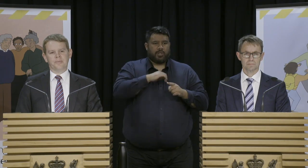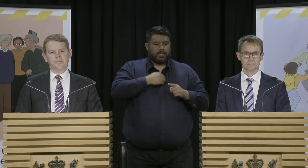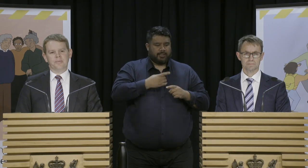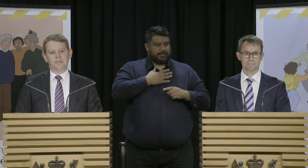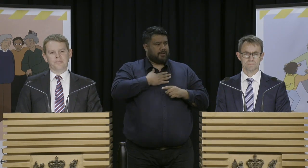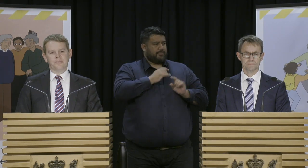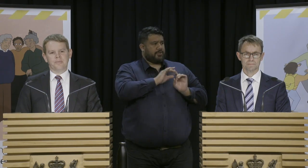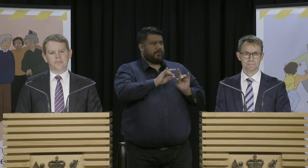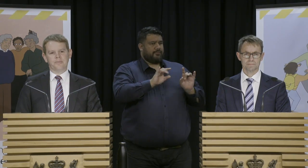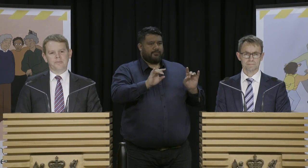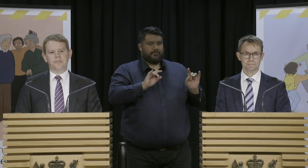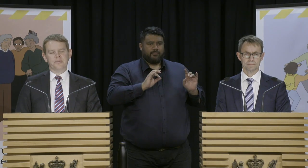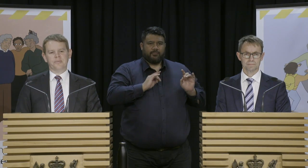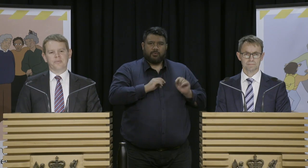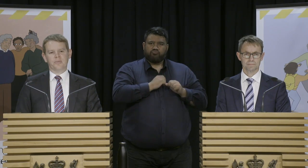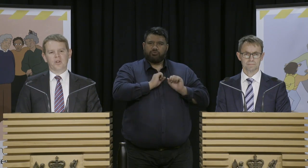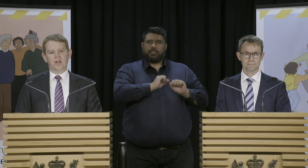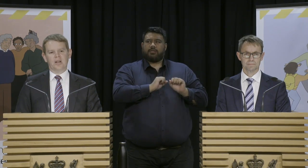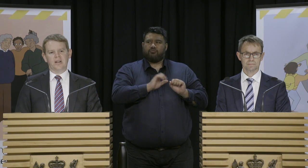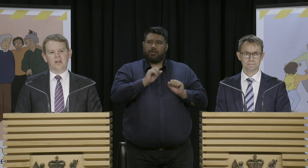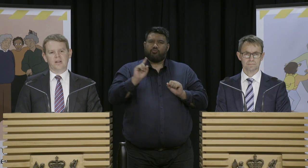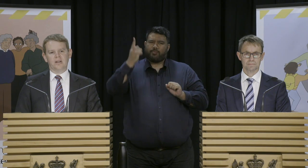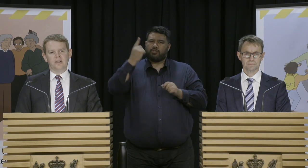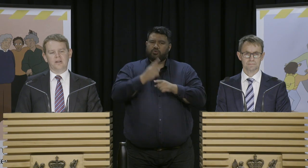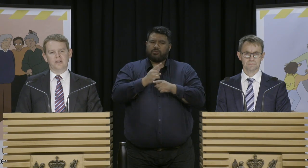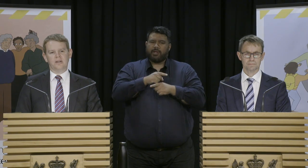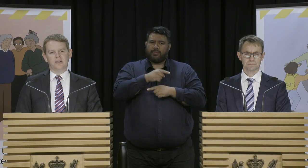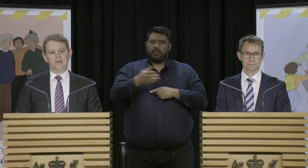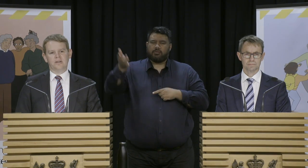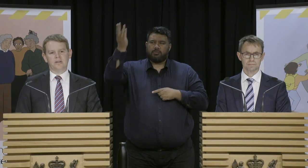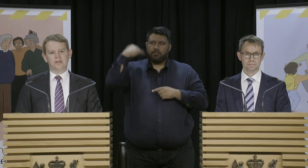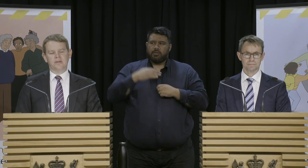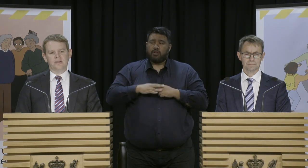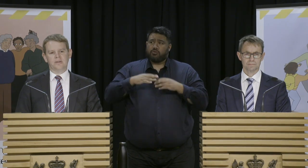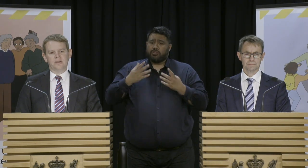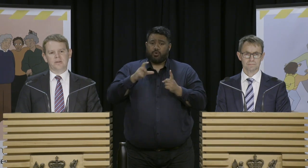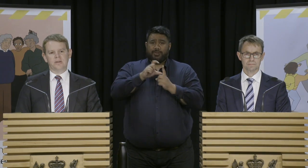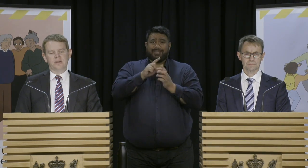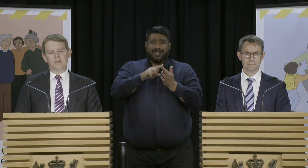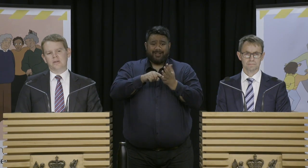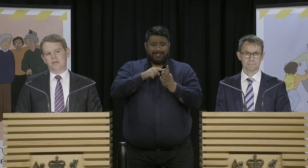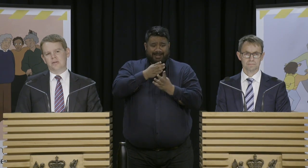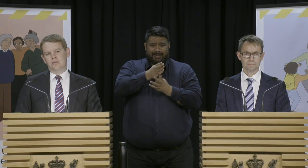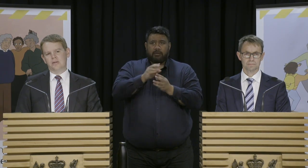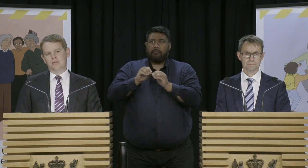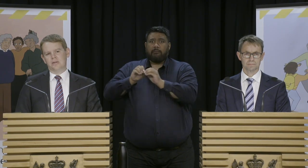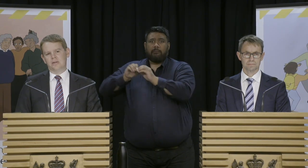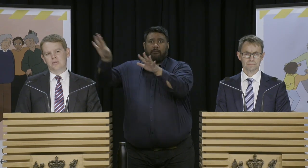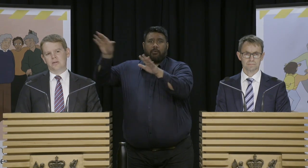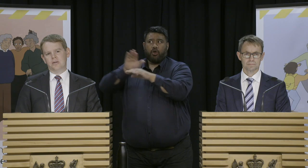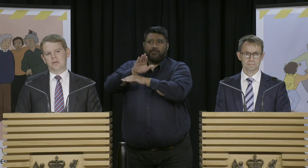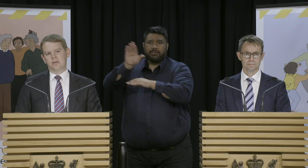the sort of original COVID. Does the prevalence of the Delta variant overseas make that kind